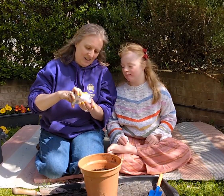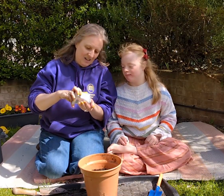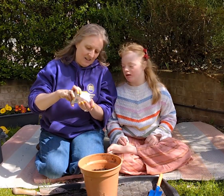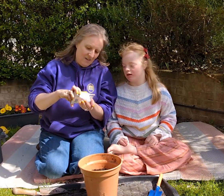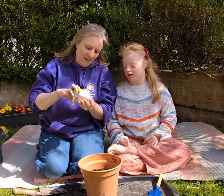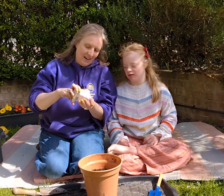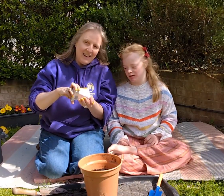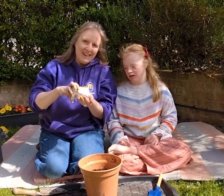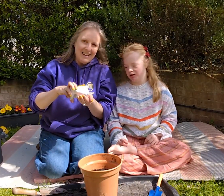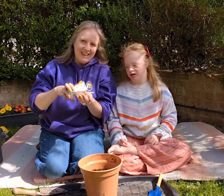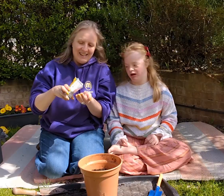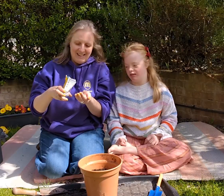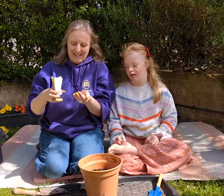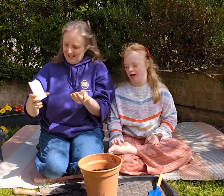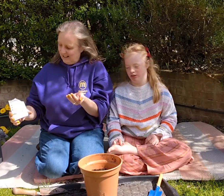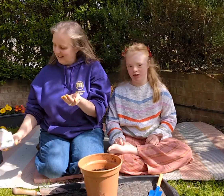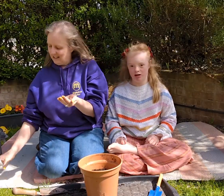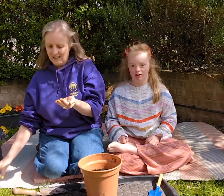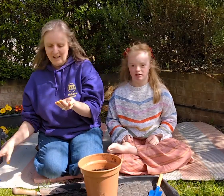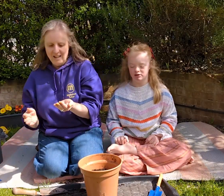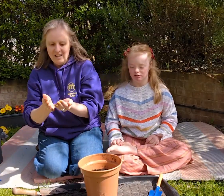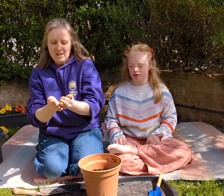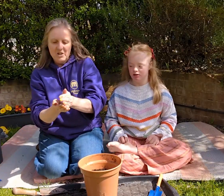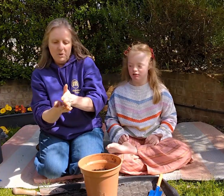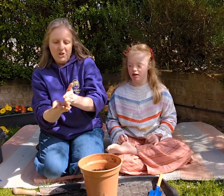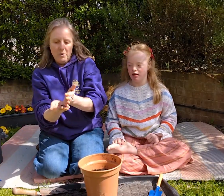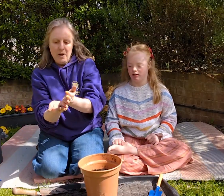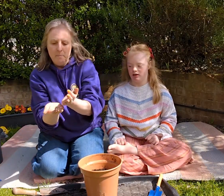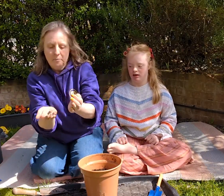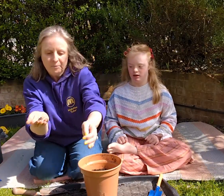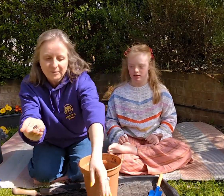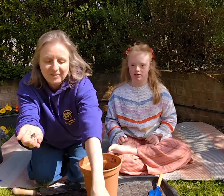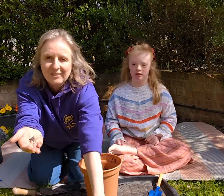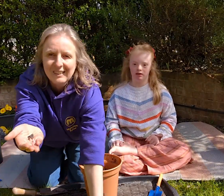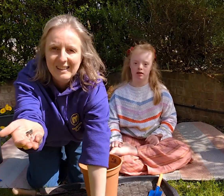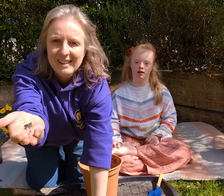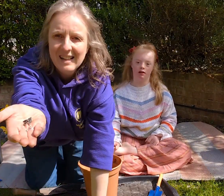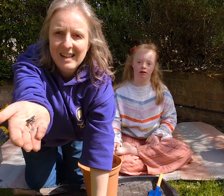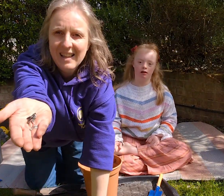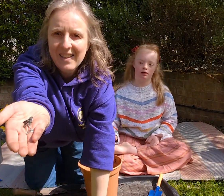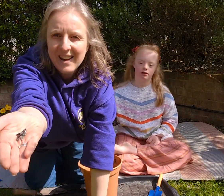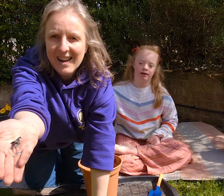Let's have a look. Shall we show them? There they are.